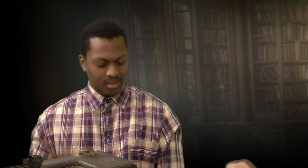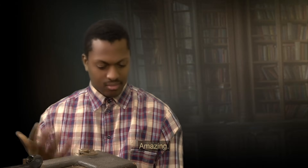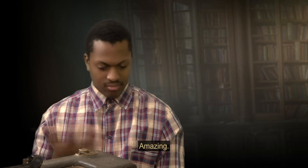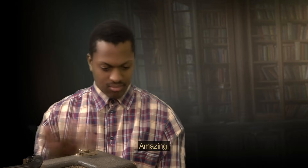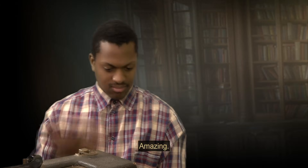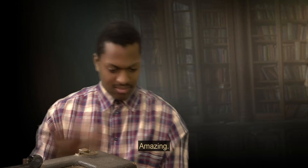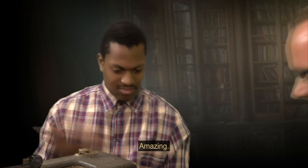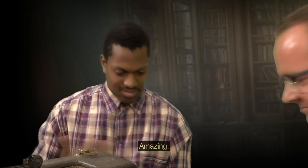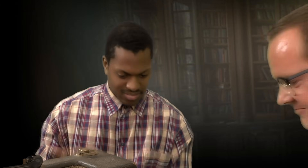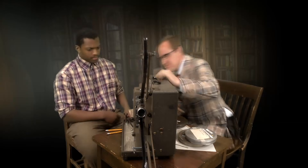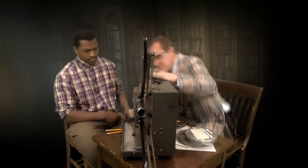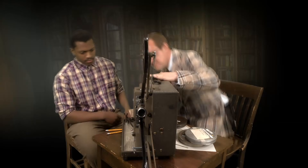Amazing.